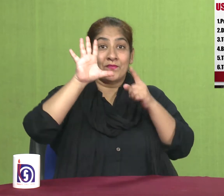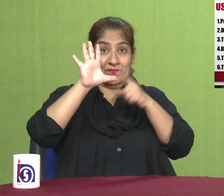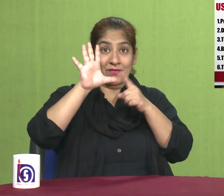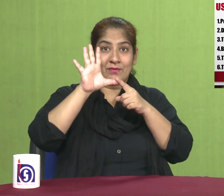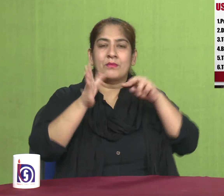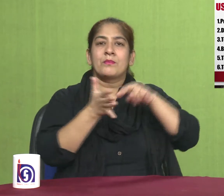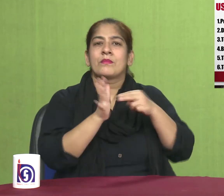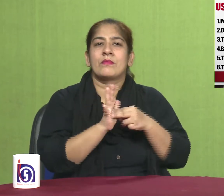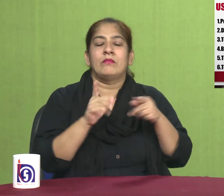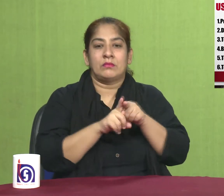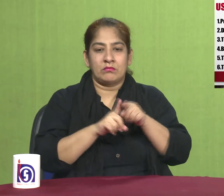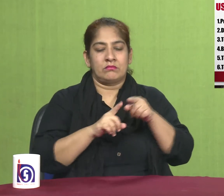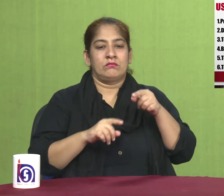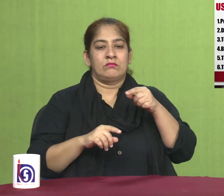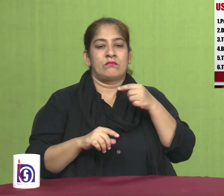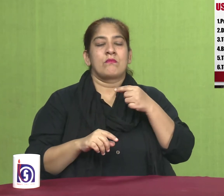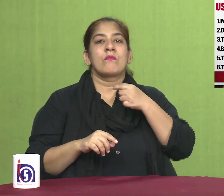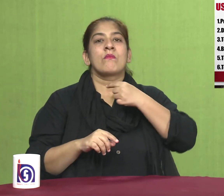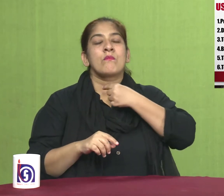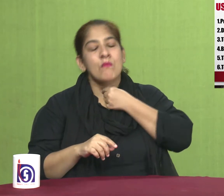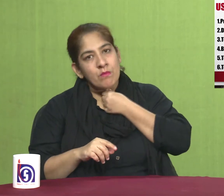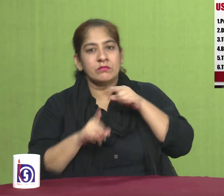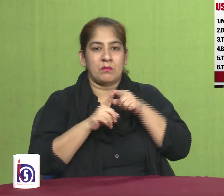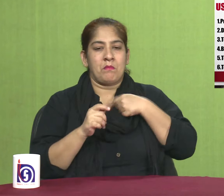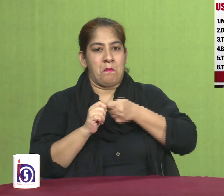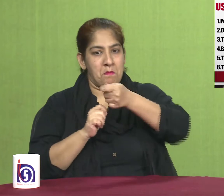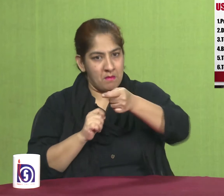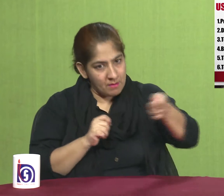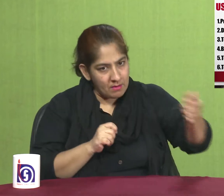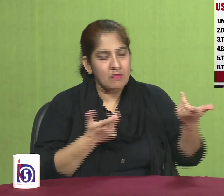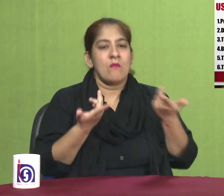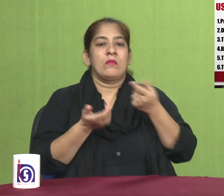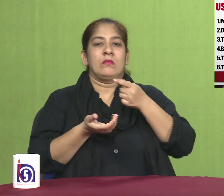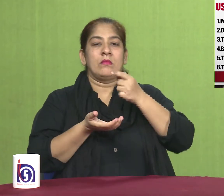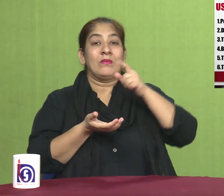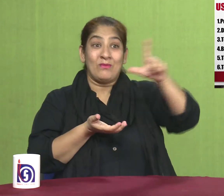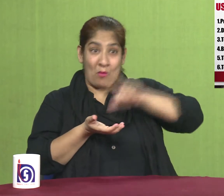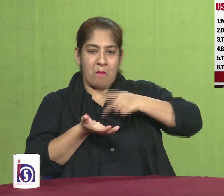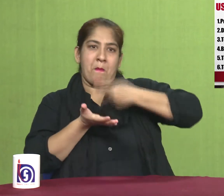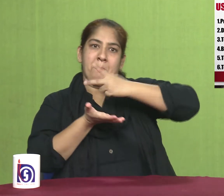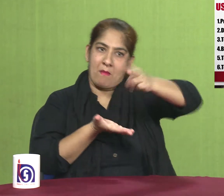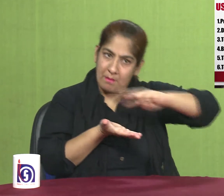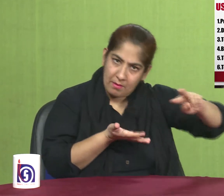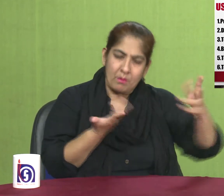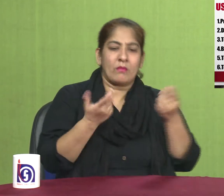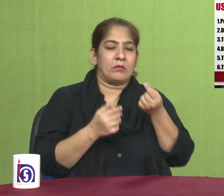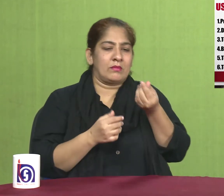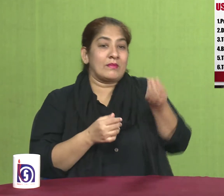The fifth point explains that sometimes there are different kinds of ups and downs